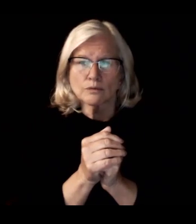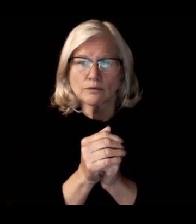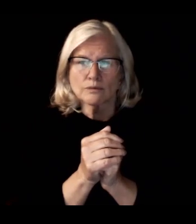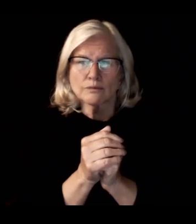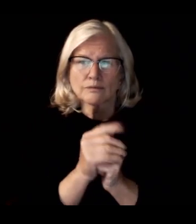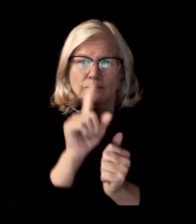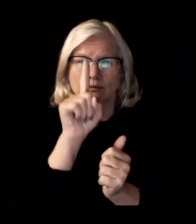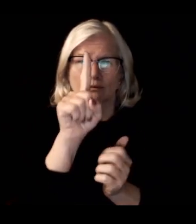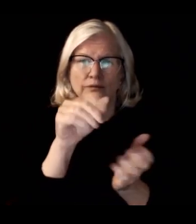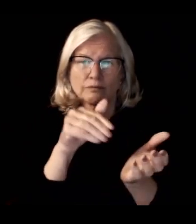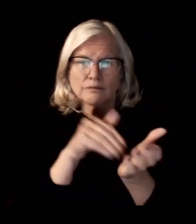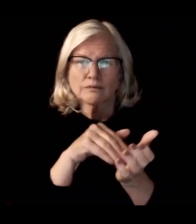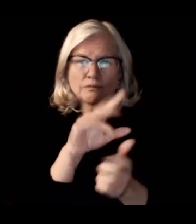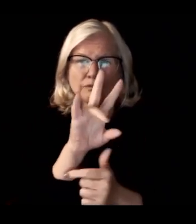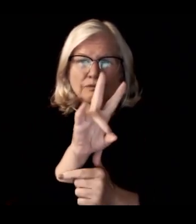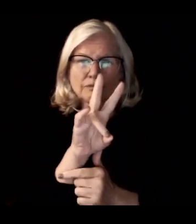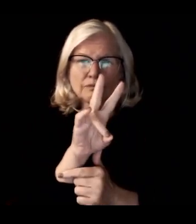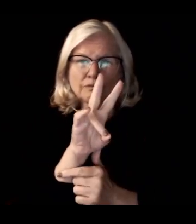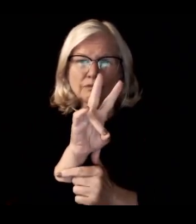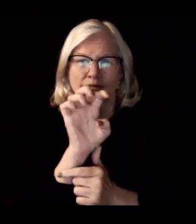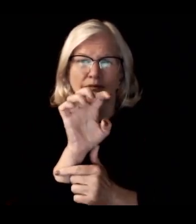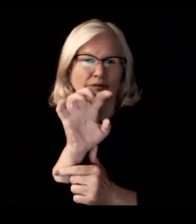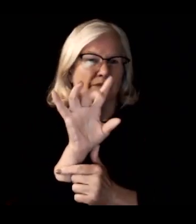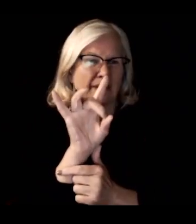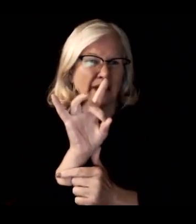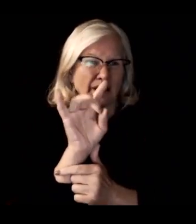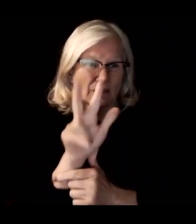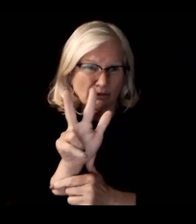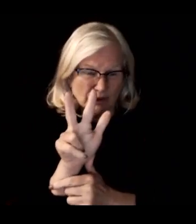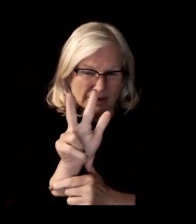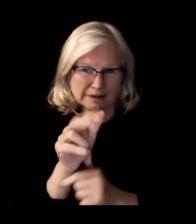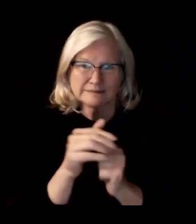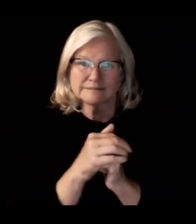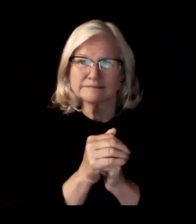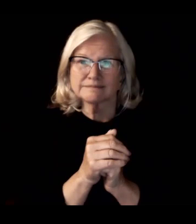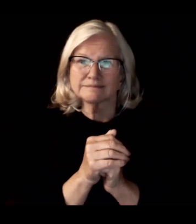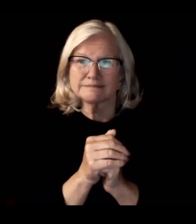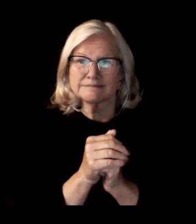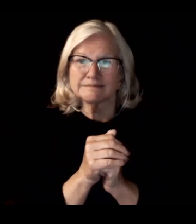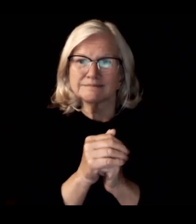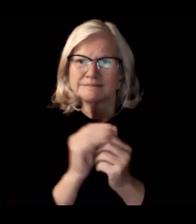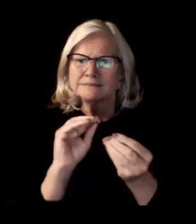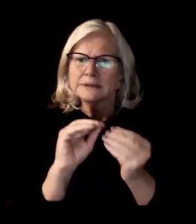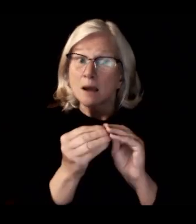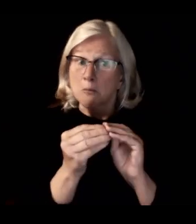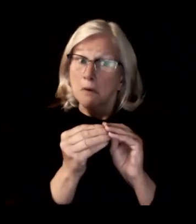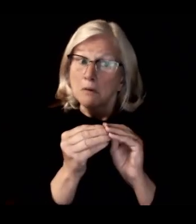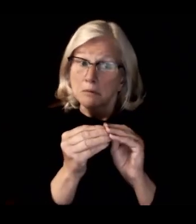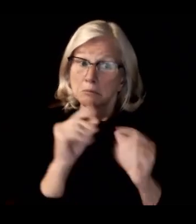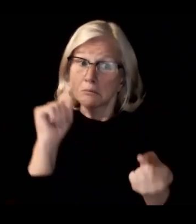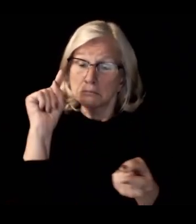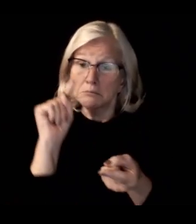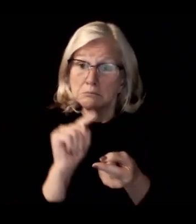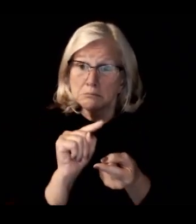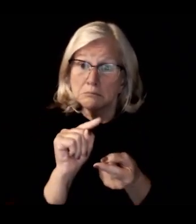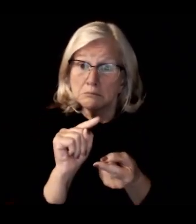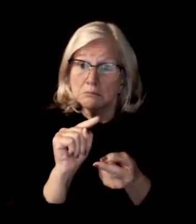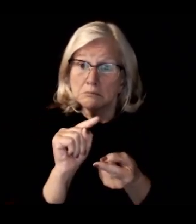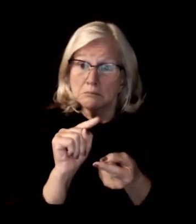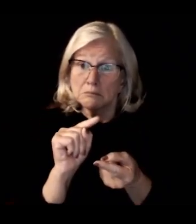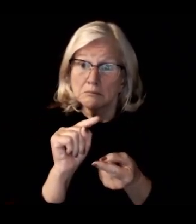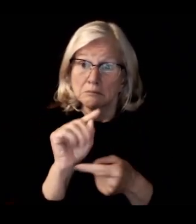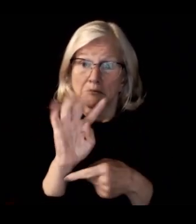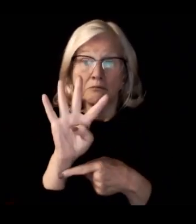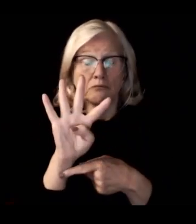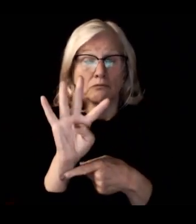yesterday, which was down from the 58 the day before. 19 of those were residents and 28 were